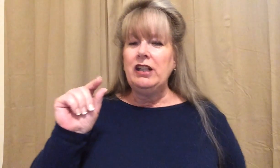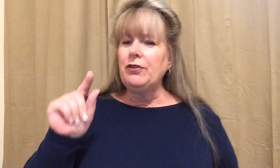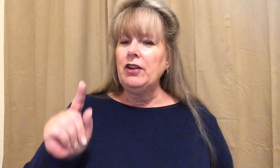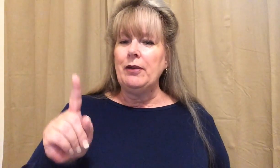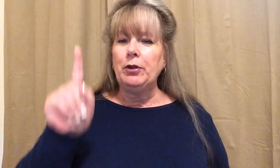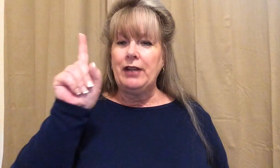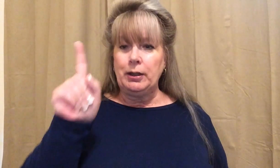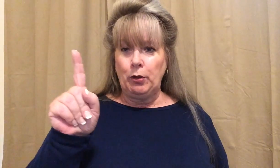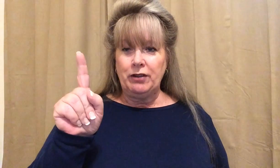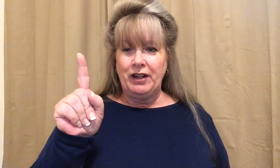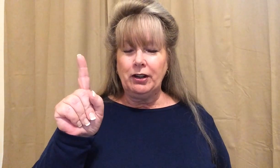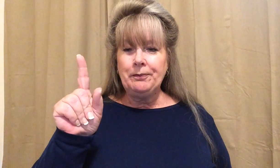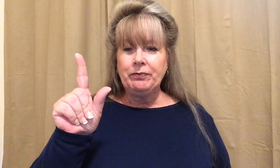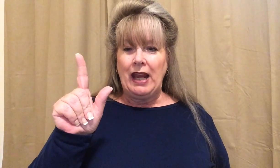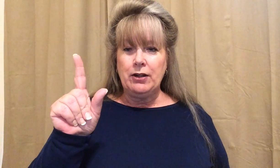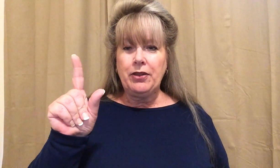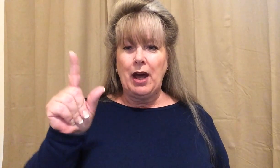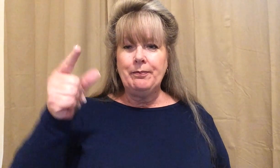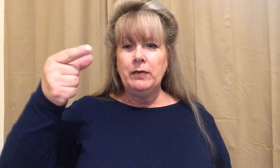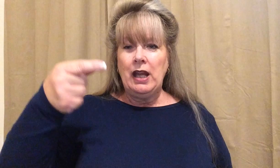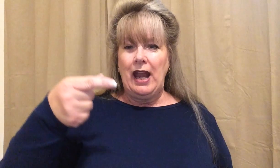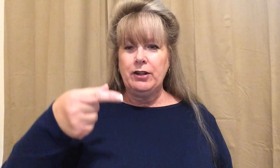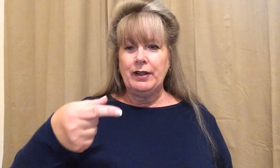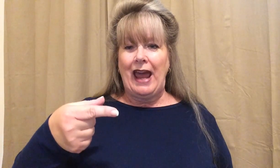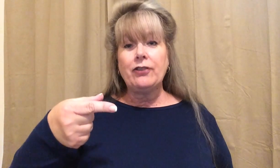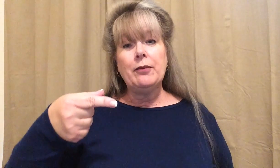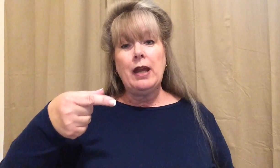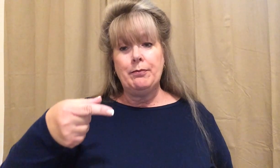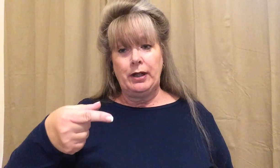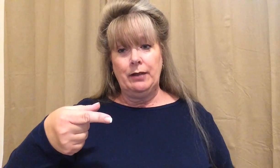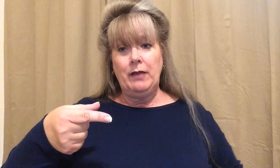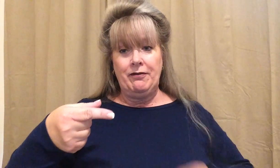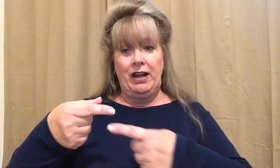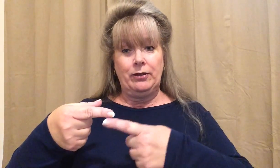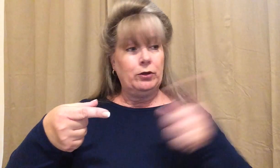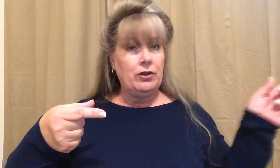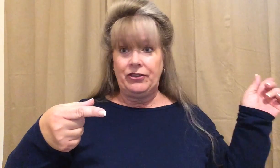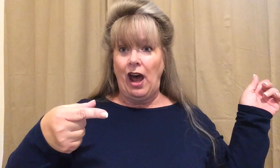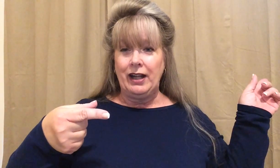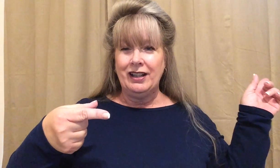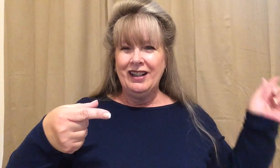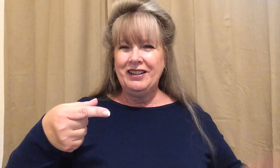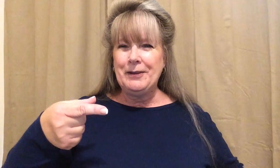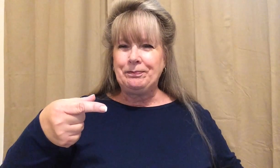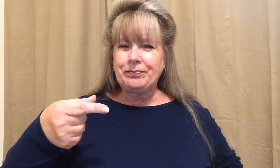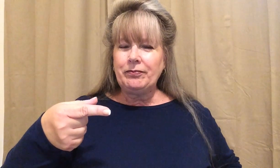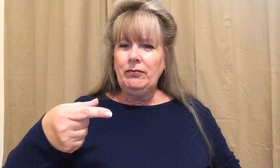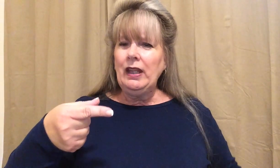is very simple. You take your pointer finger and your thumb and you relax them and bring them and face them to the side. Good.